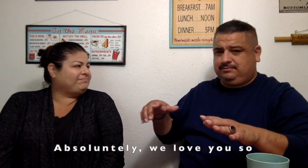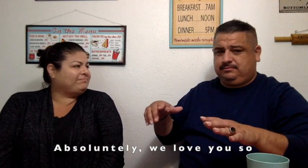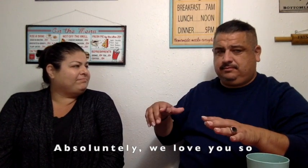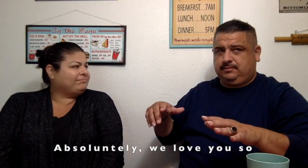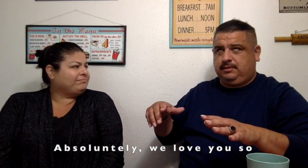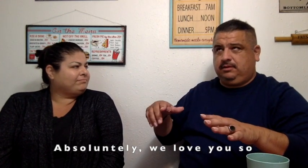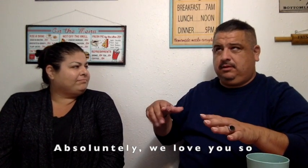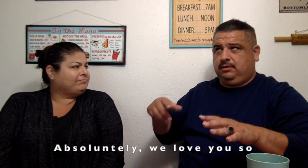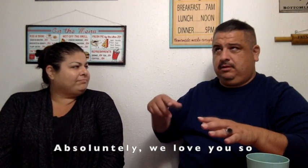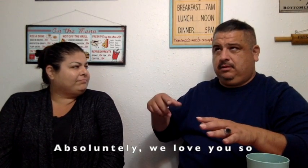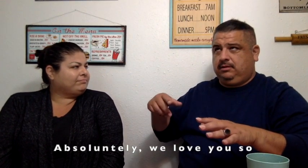Absolutely. And